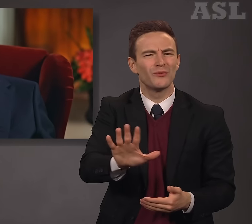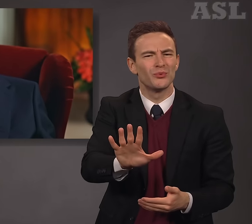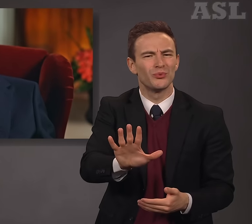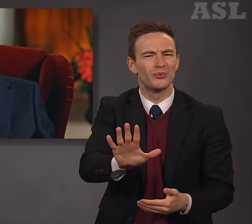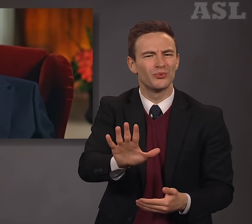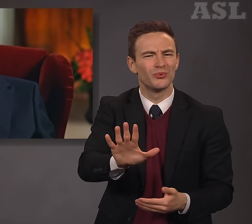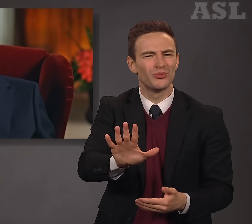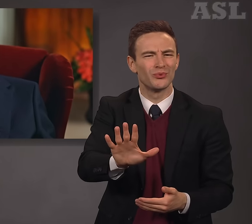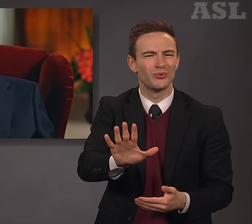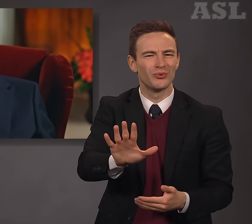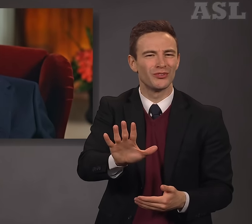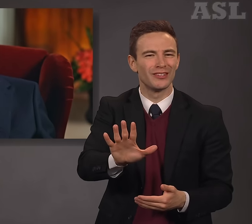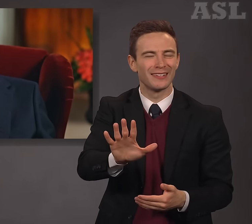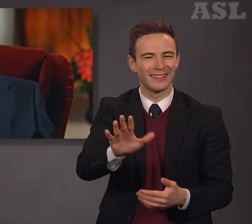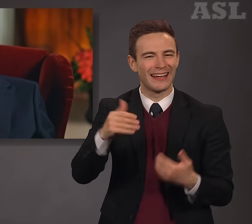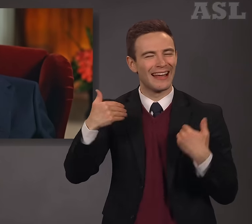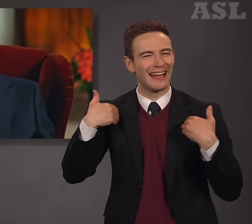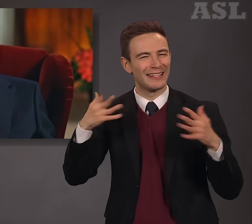alone?